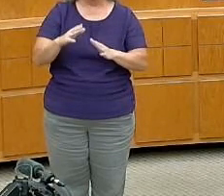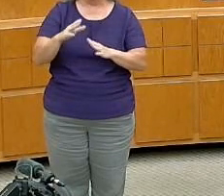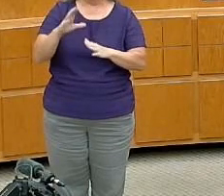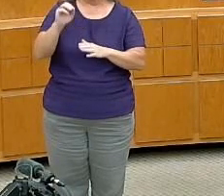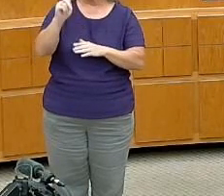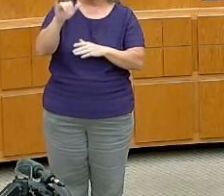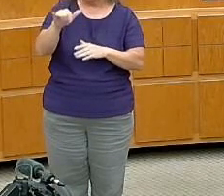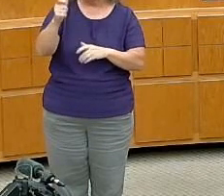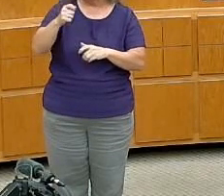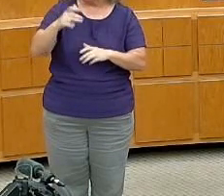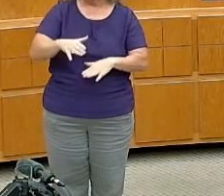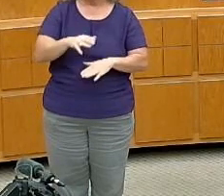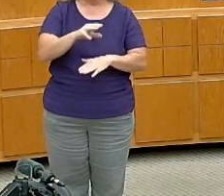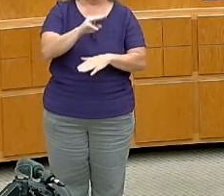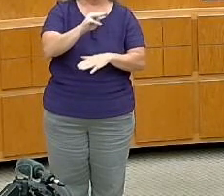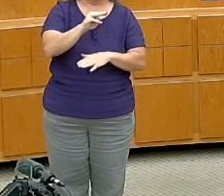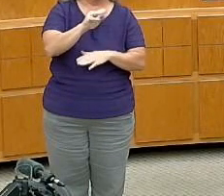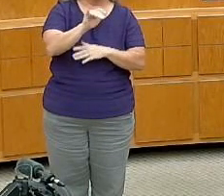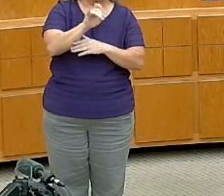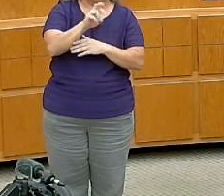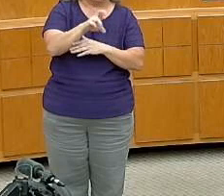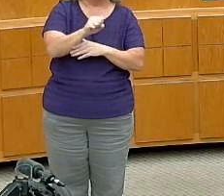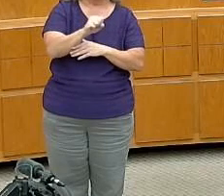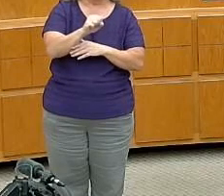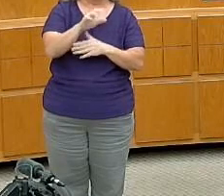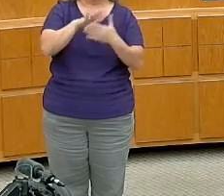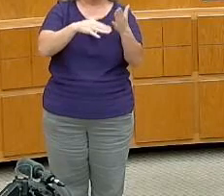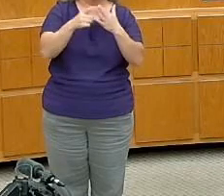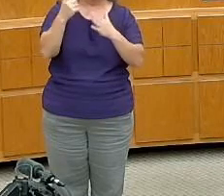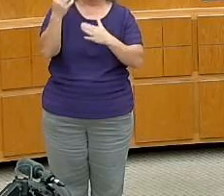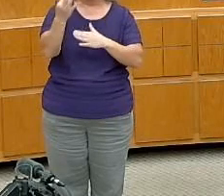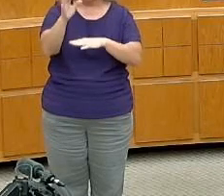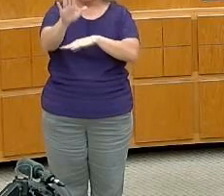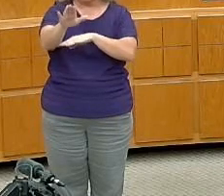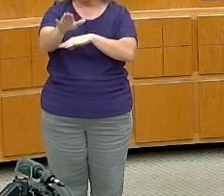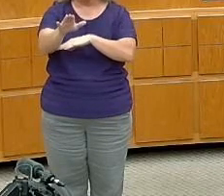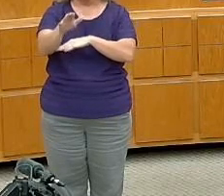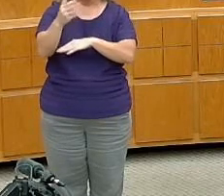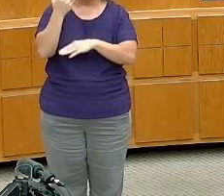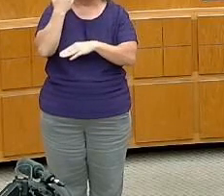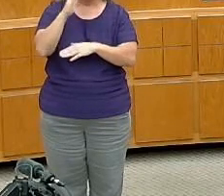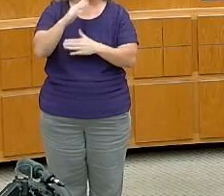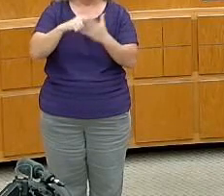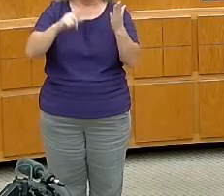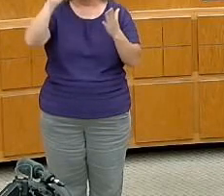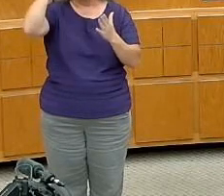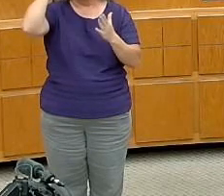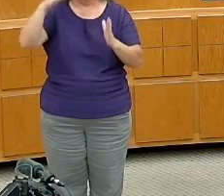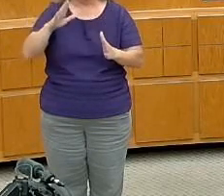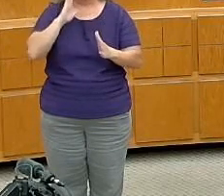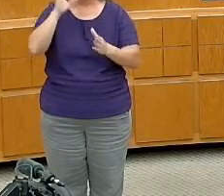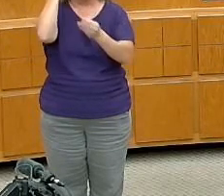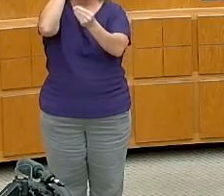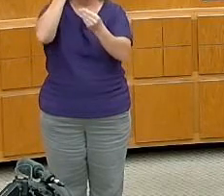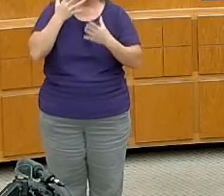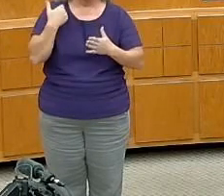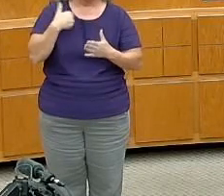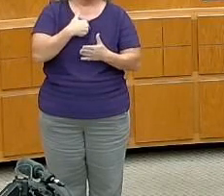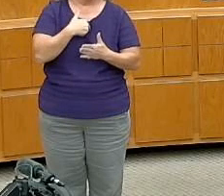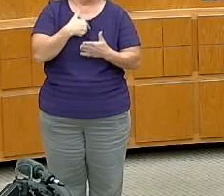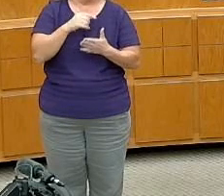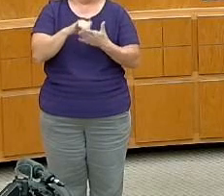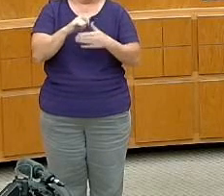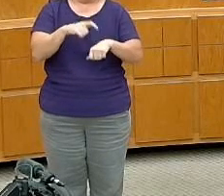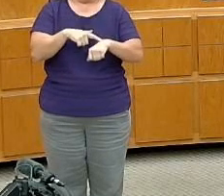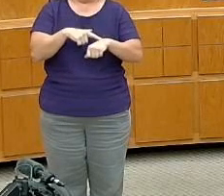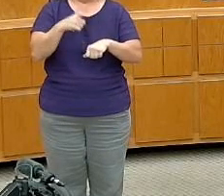and the mayors throughout the state is scheduled for Friday afternoon, and I don't know what he's going to relate to us at that conference call, but he may have